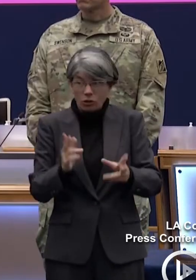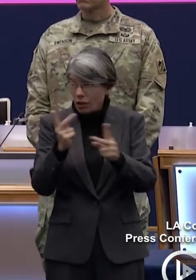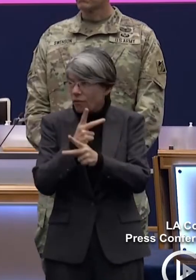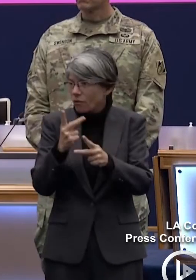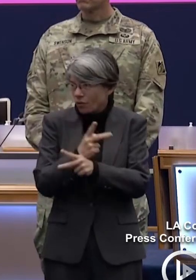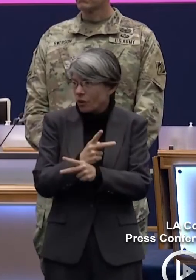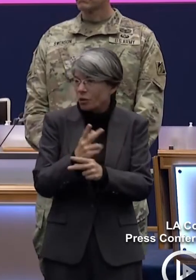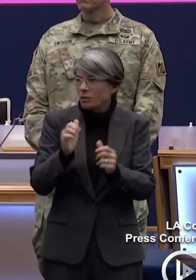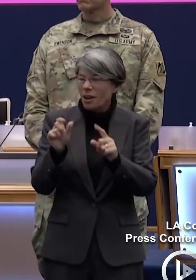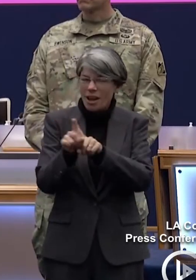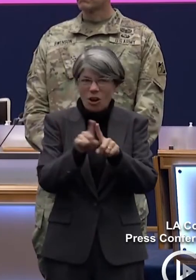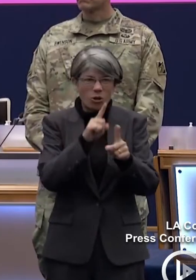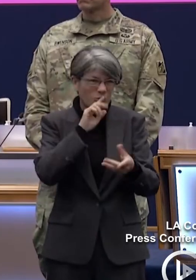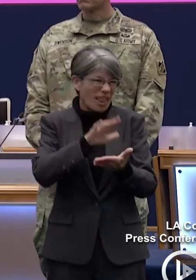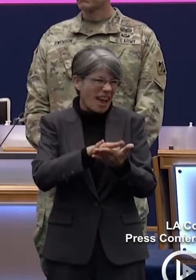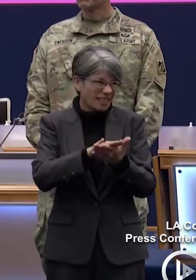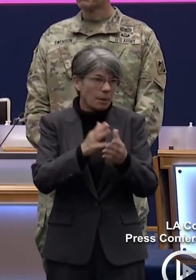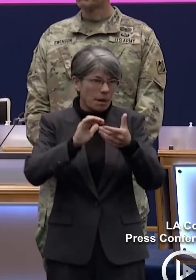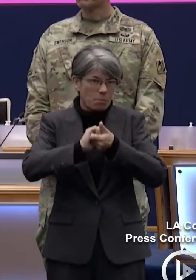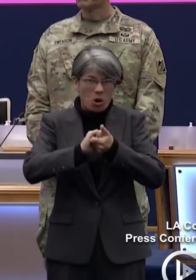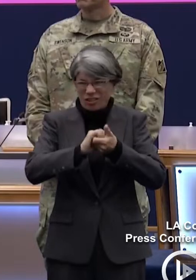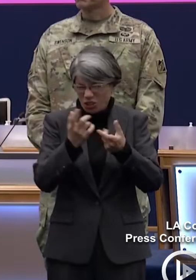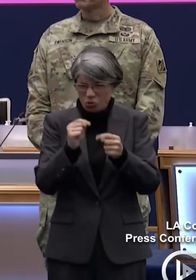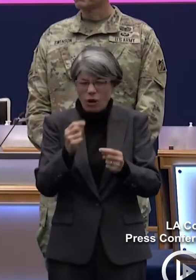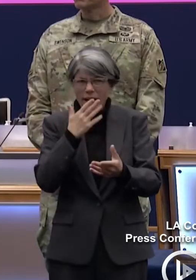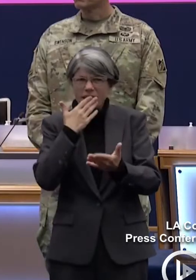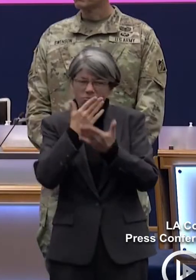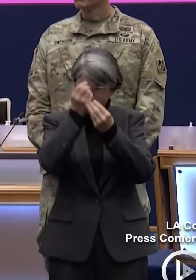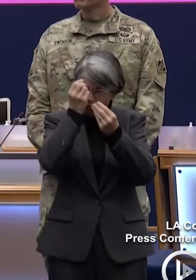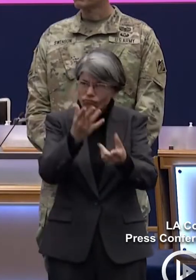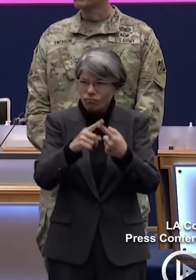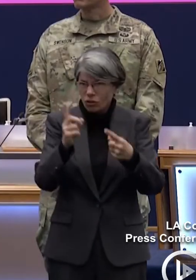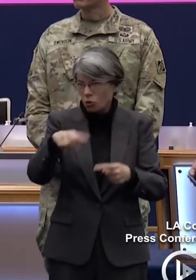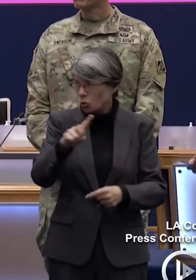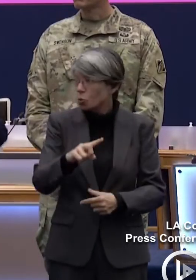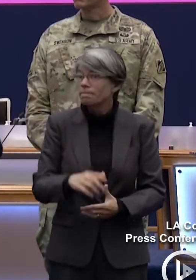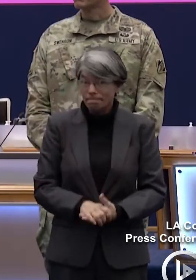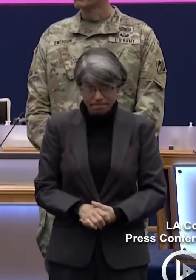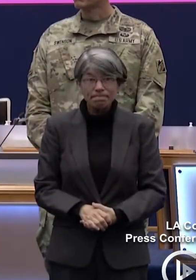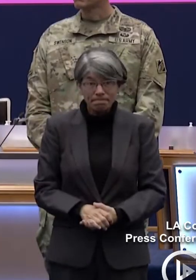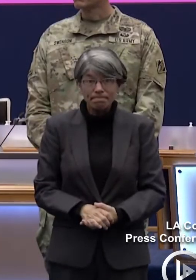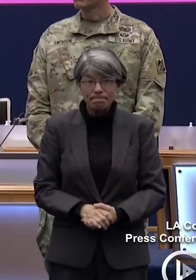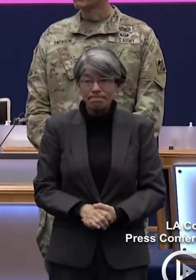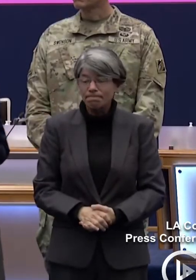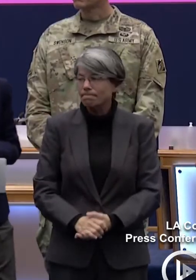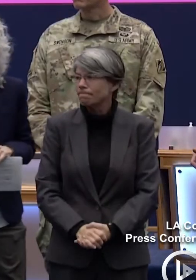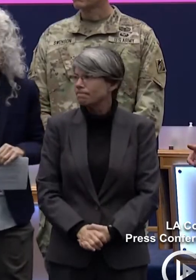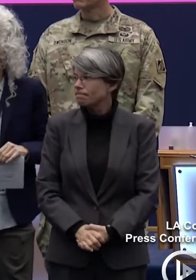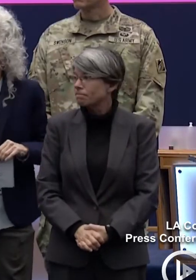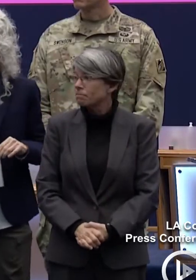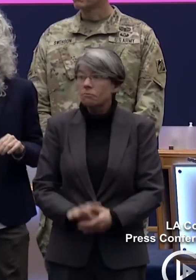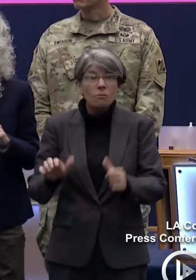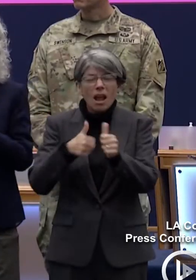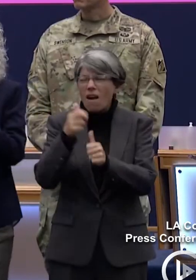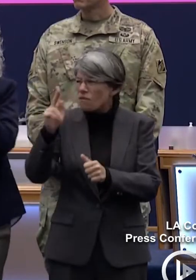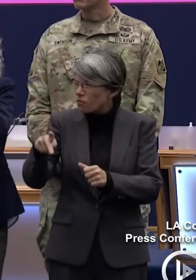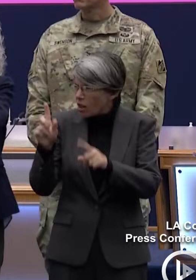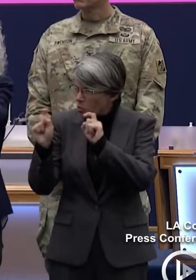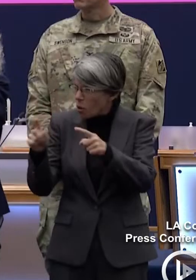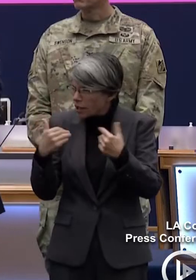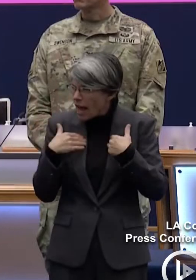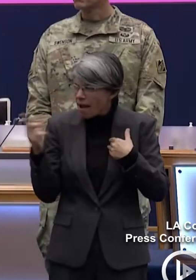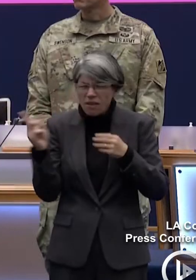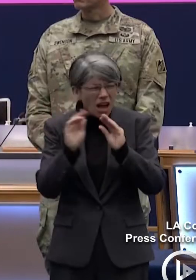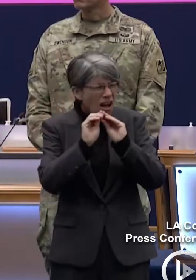out a way, and our academic partners, to try to get good information to people. Did you have a follow-up? Yeah, no, I just wanted to